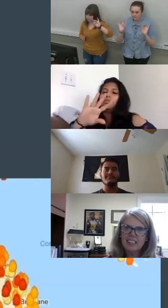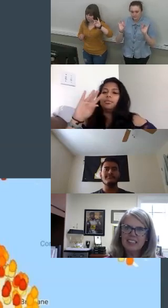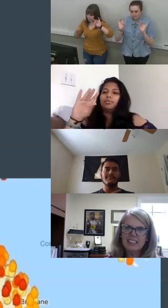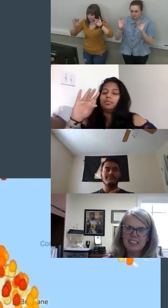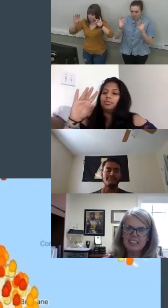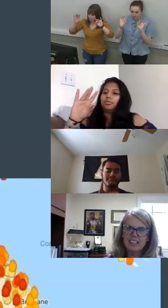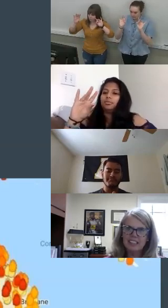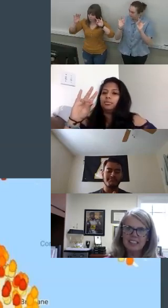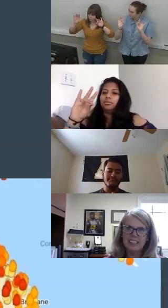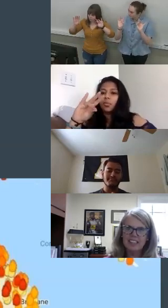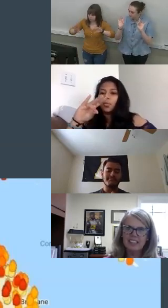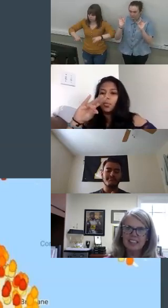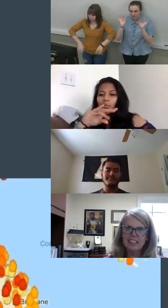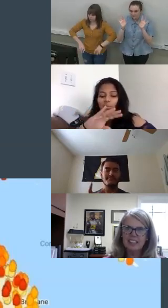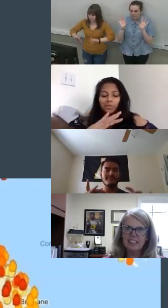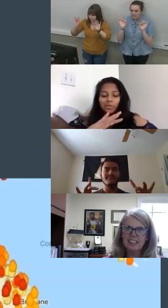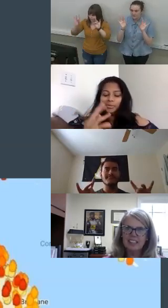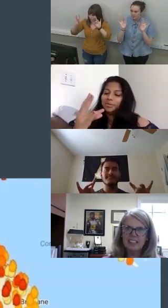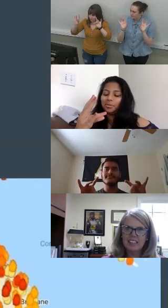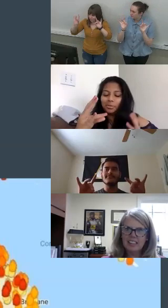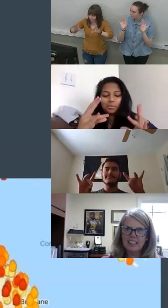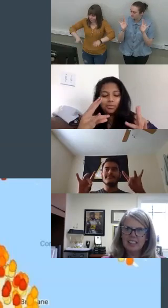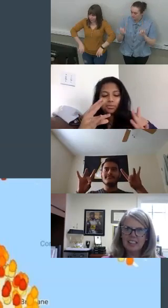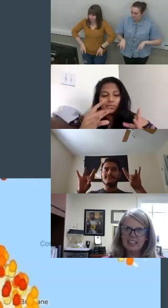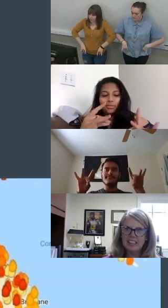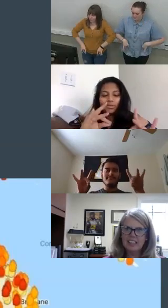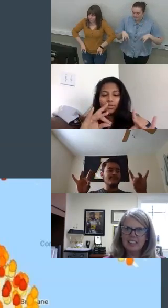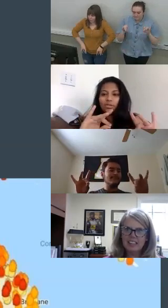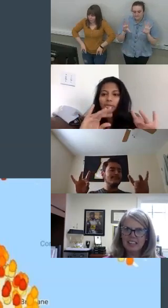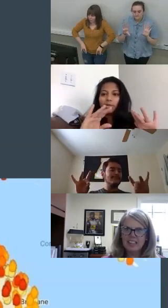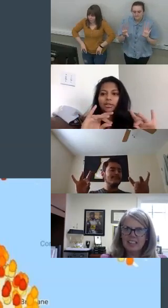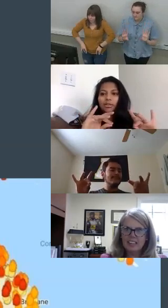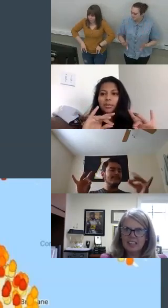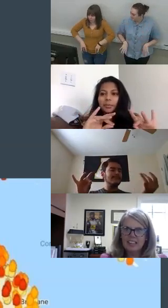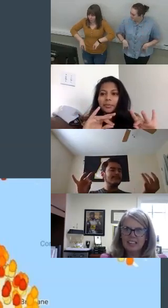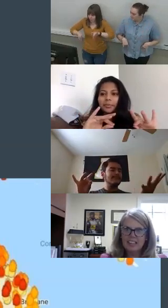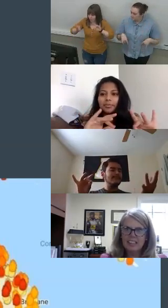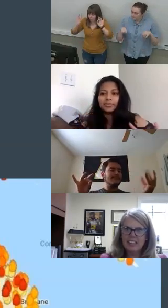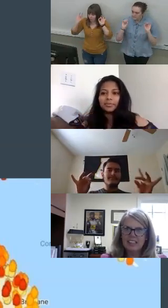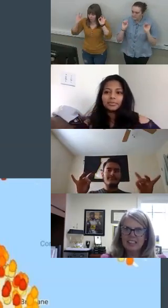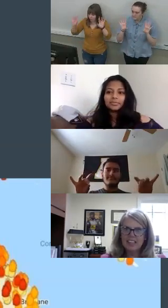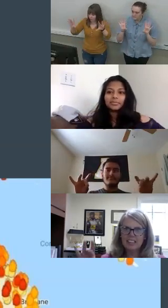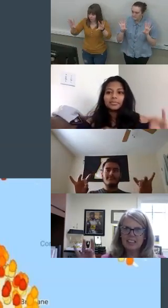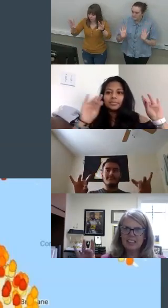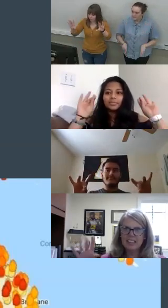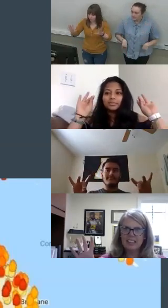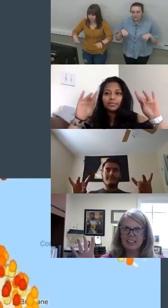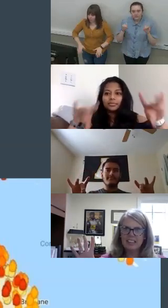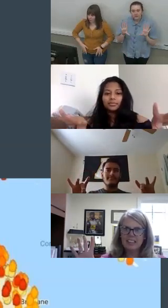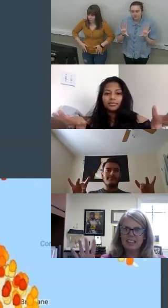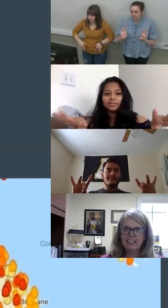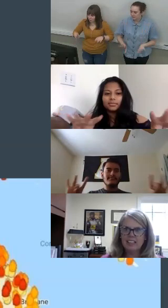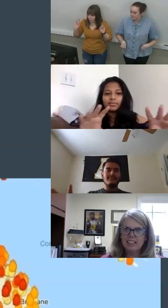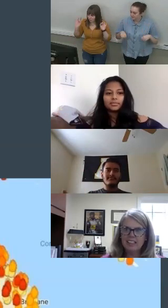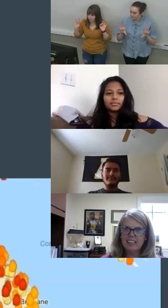thumb on both hands. You can kind of like pinching. You'd start it from your belt, go up and flick.